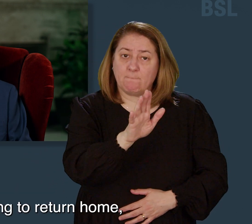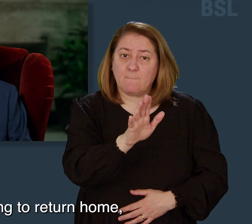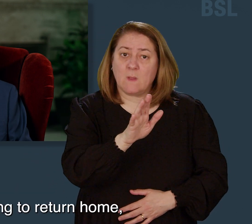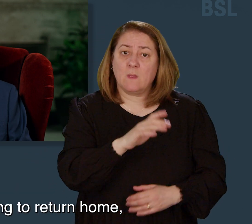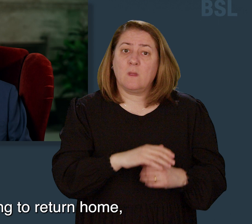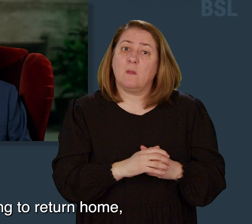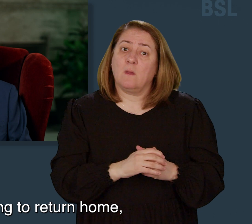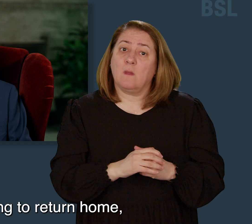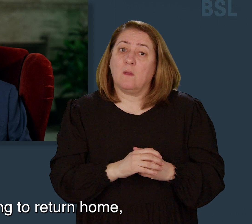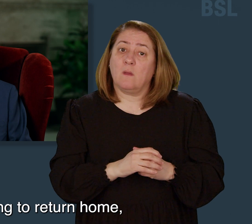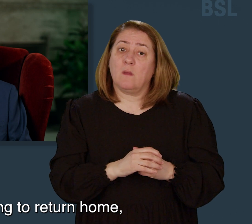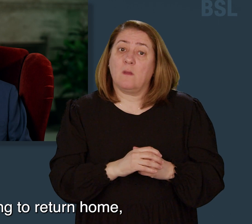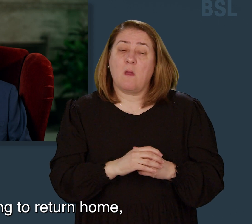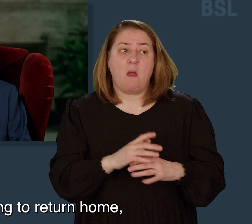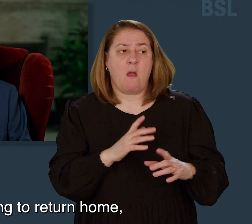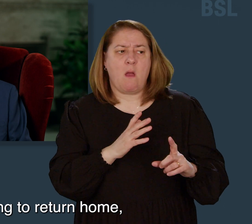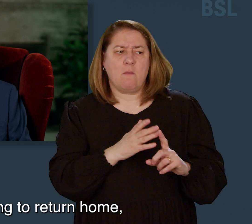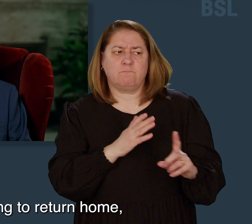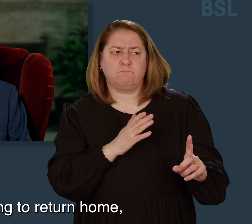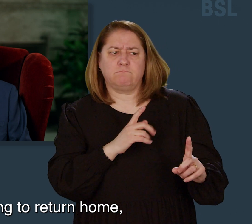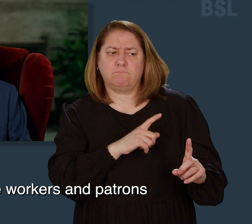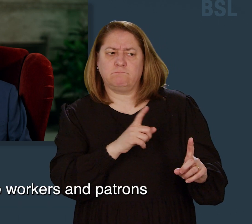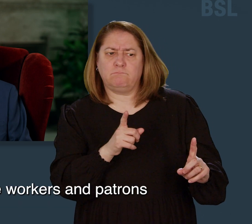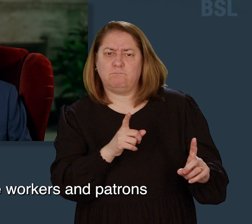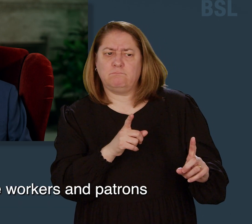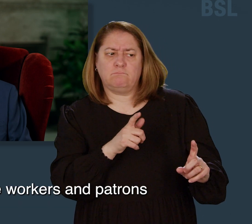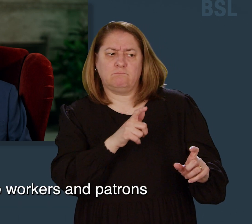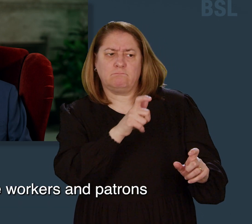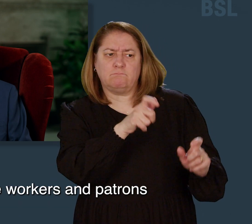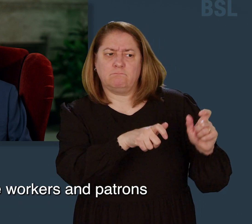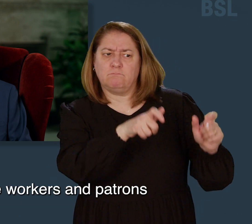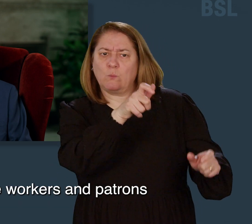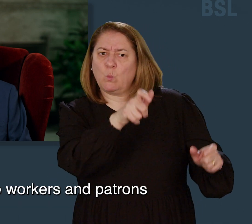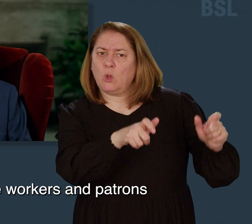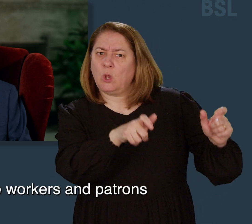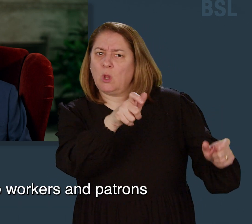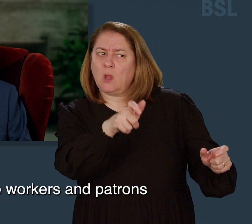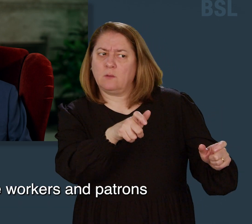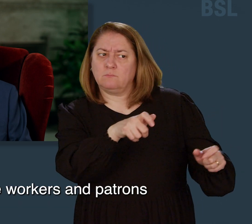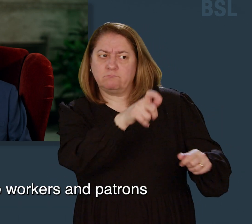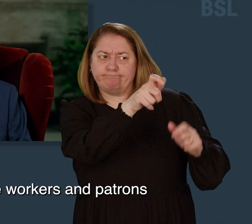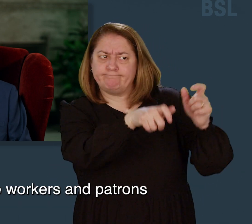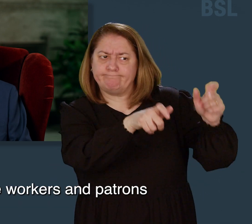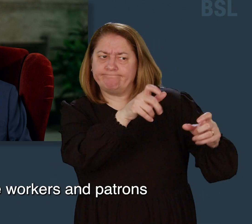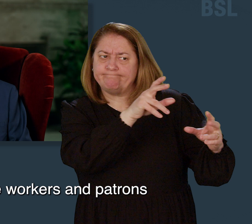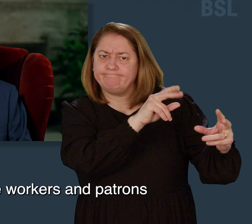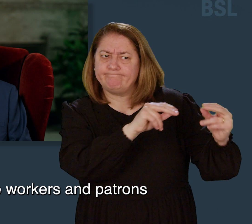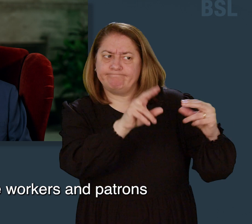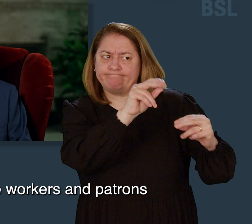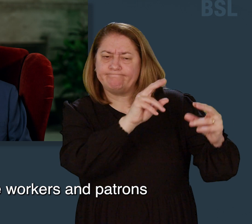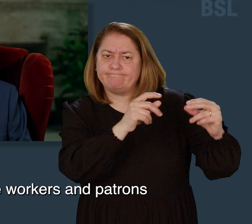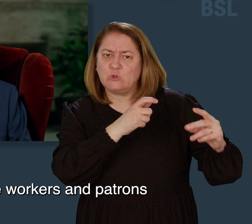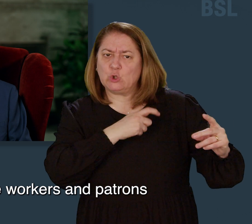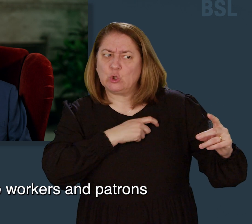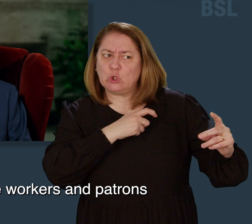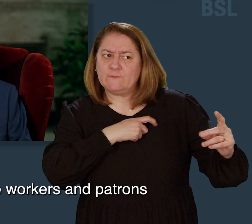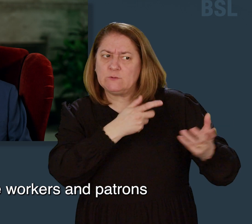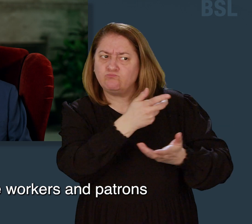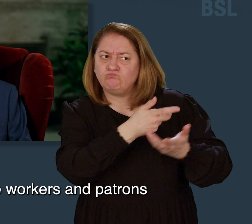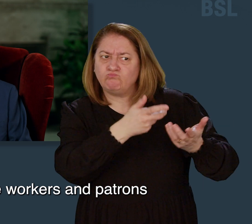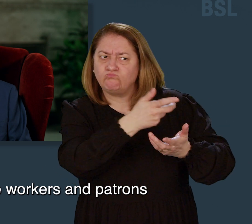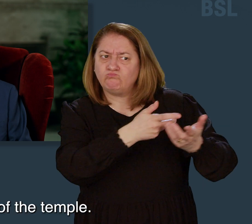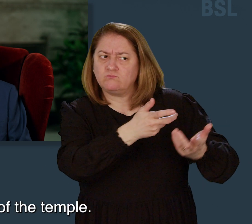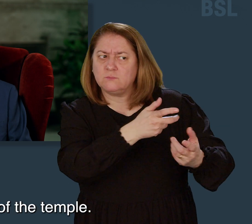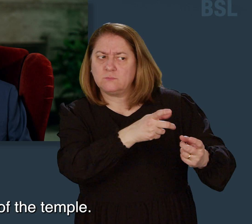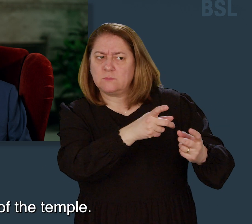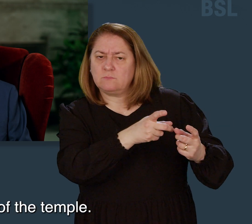return home, we noticed many temple workers and patrons